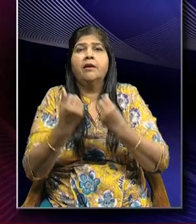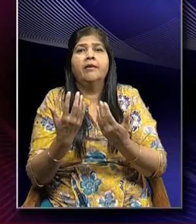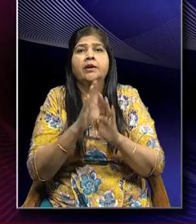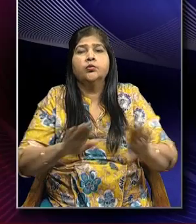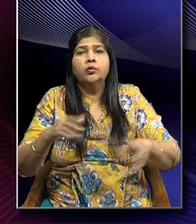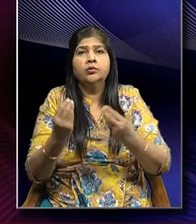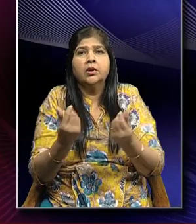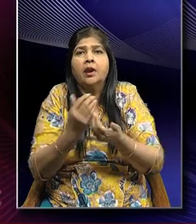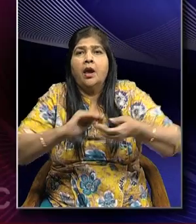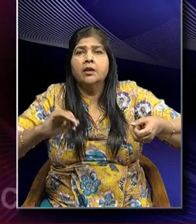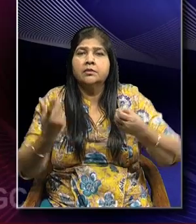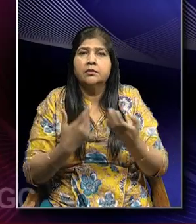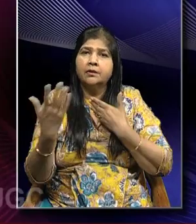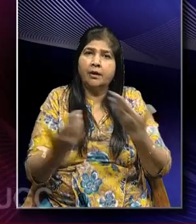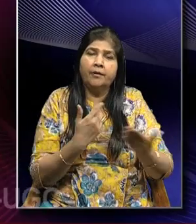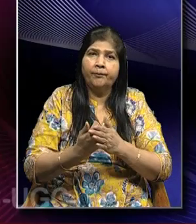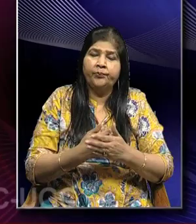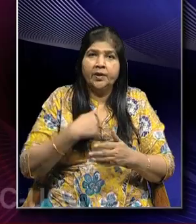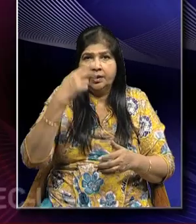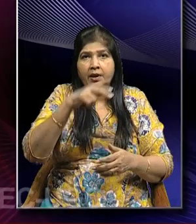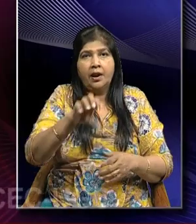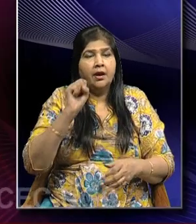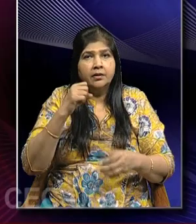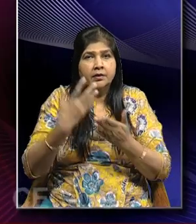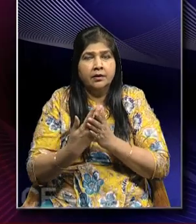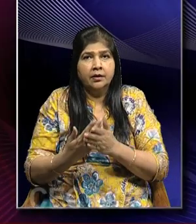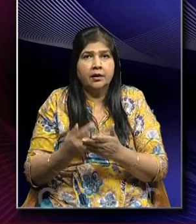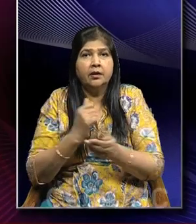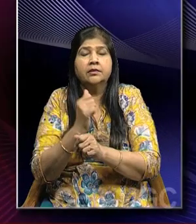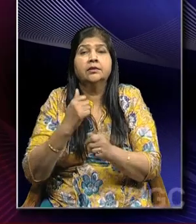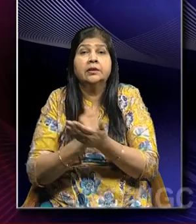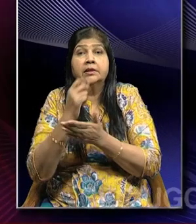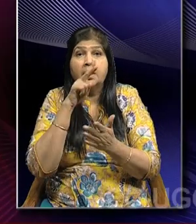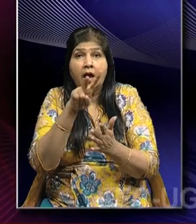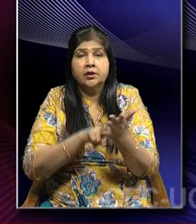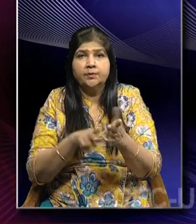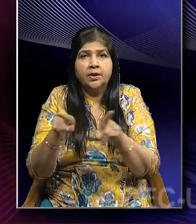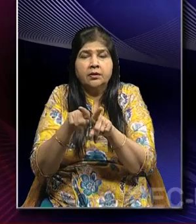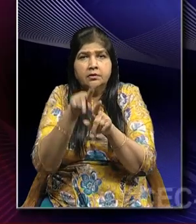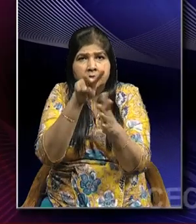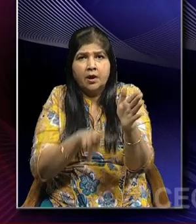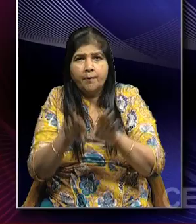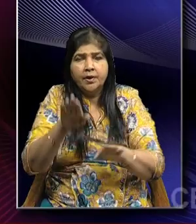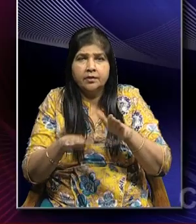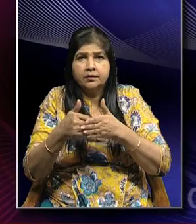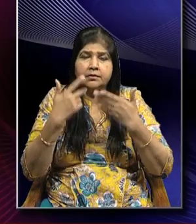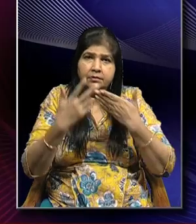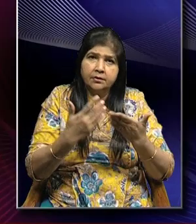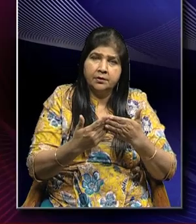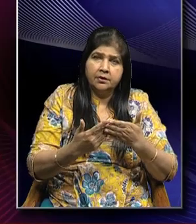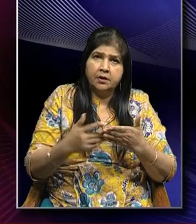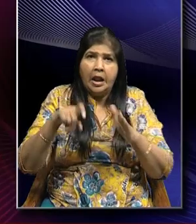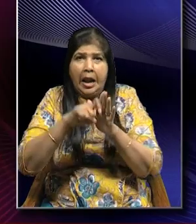well. So we can not only identify but also conduct the assessment simultaneously about the